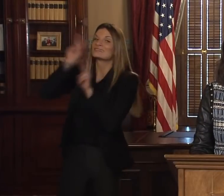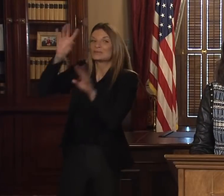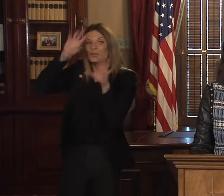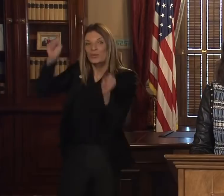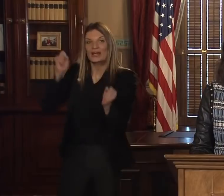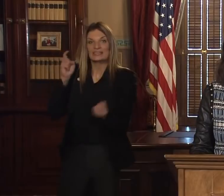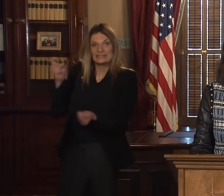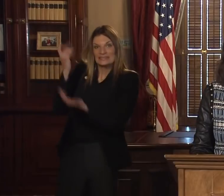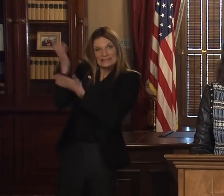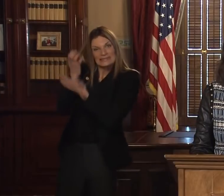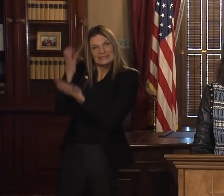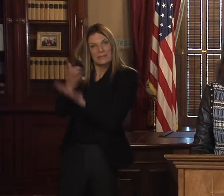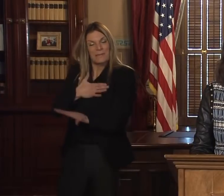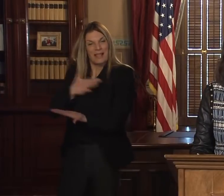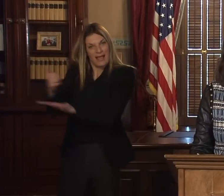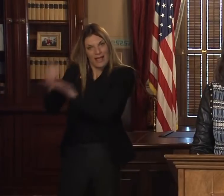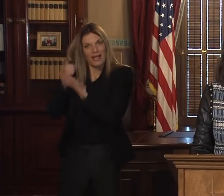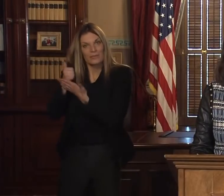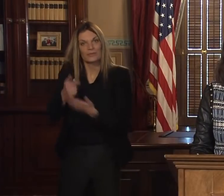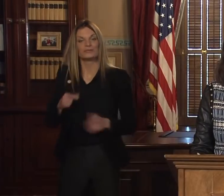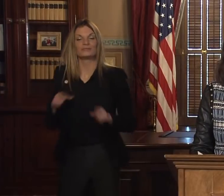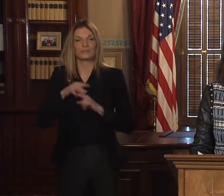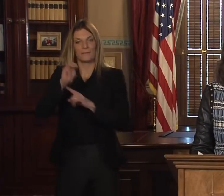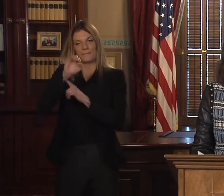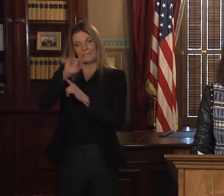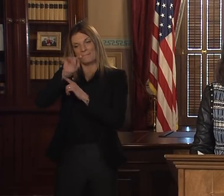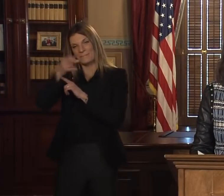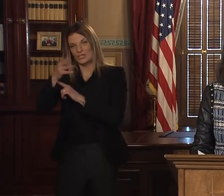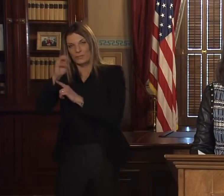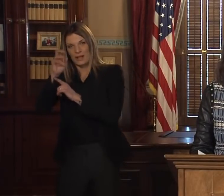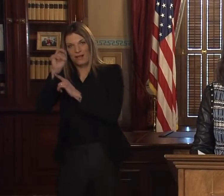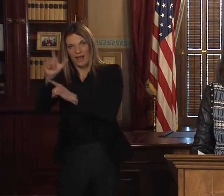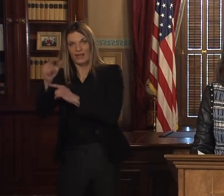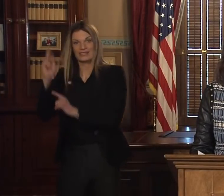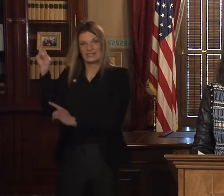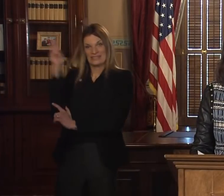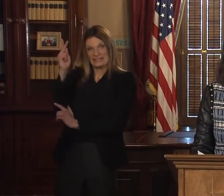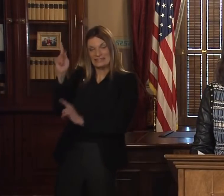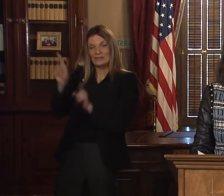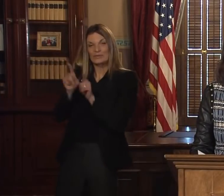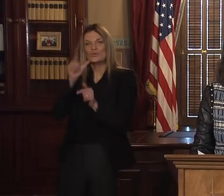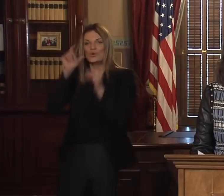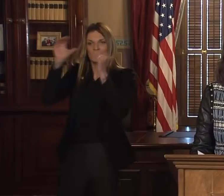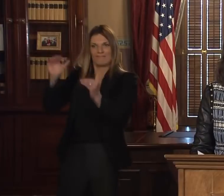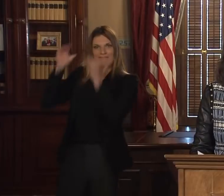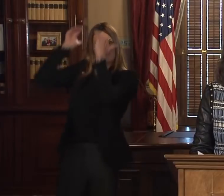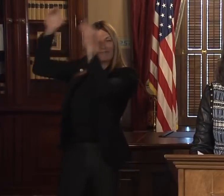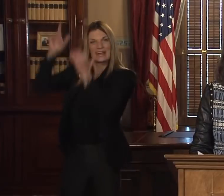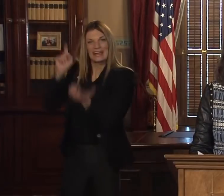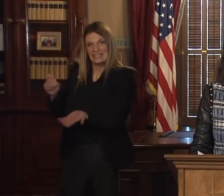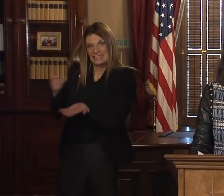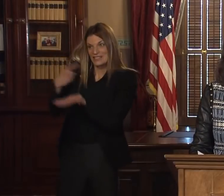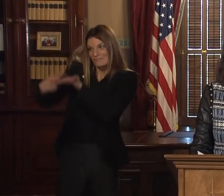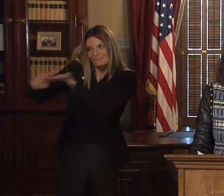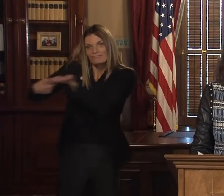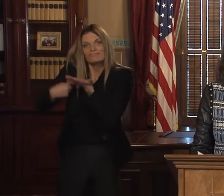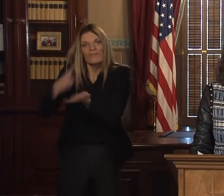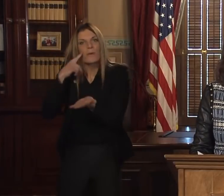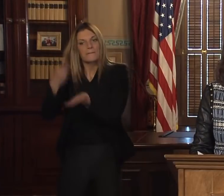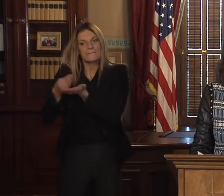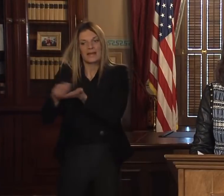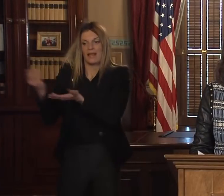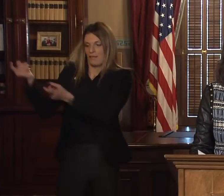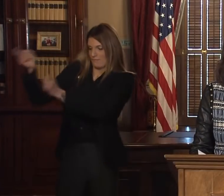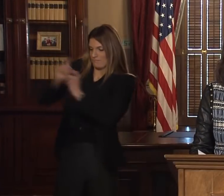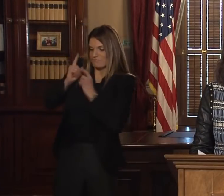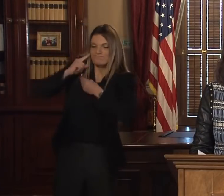Mitch McConnell to work across the aisle with Speaker Pelosi to pass a bipartisan relief package that includes more help